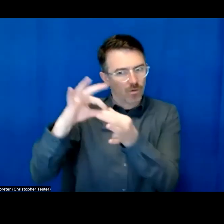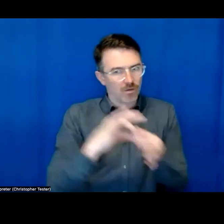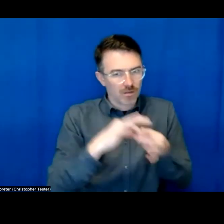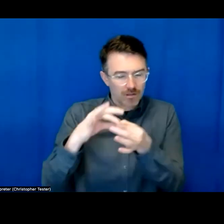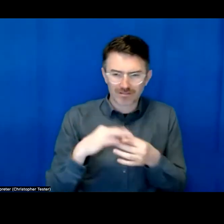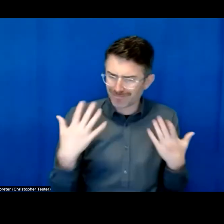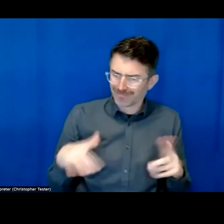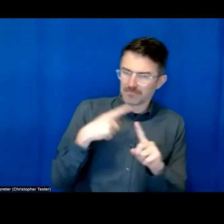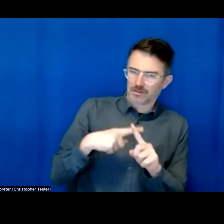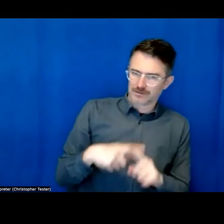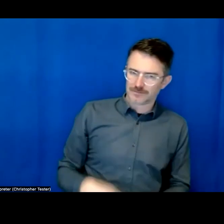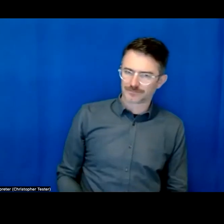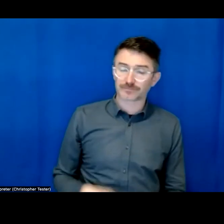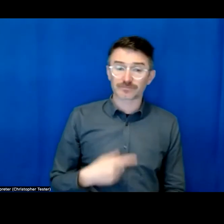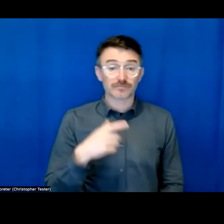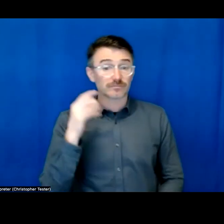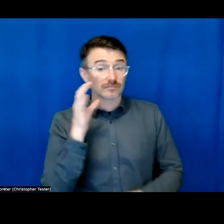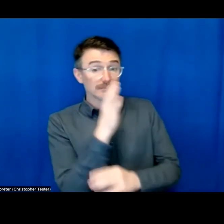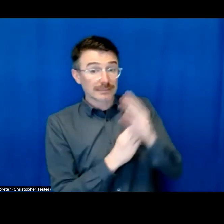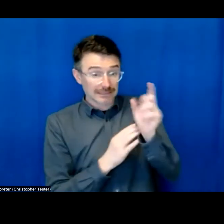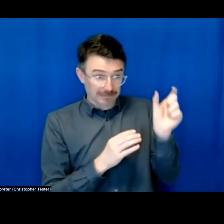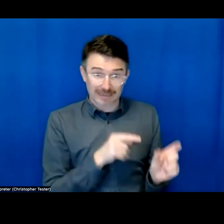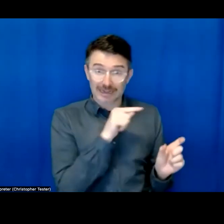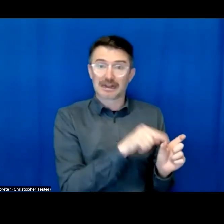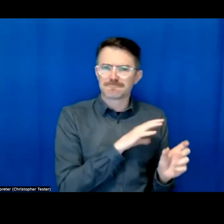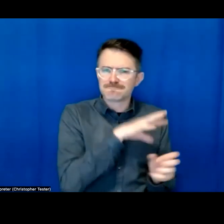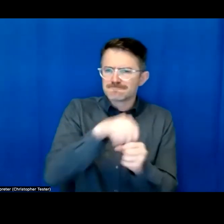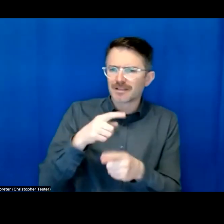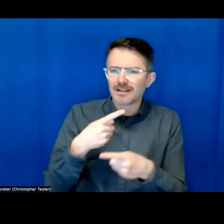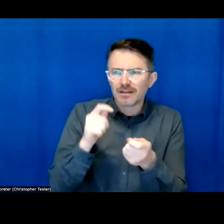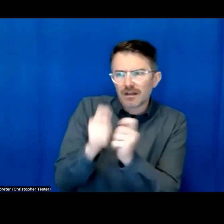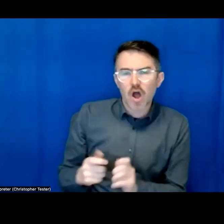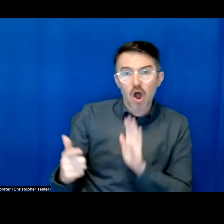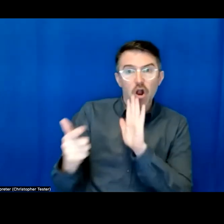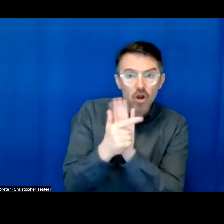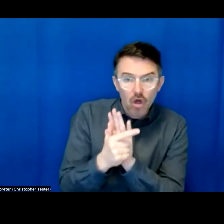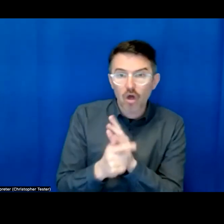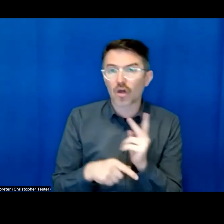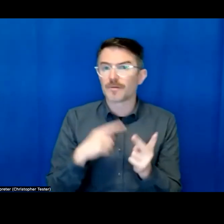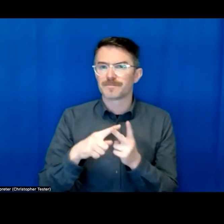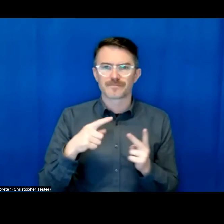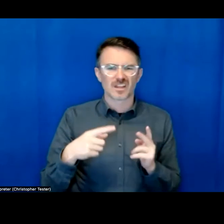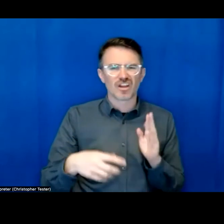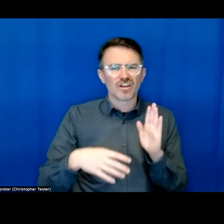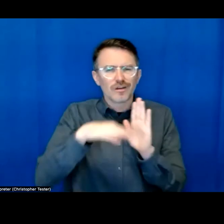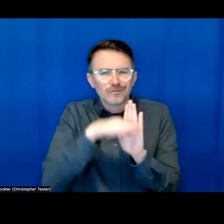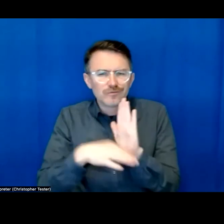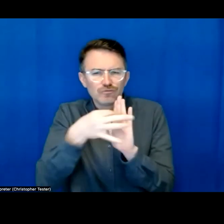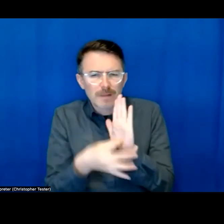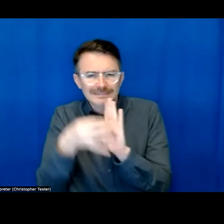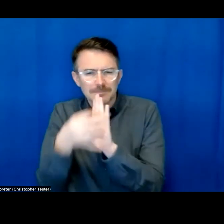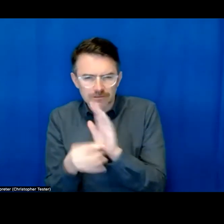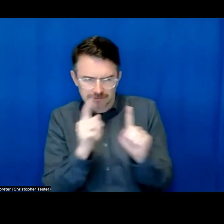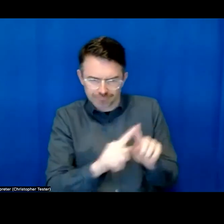regulation by proposing and overseeing the principle of local wisdom and the issues of